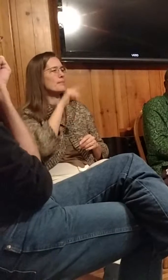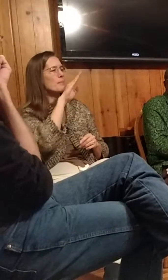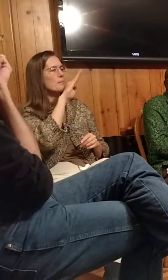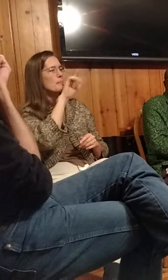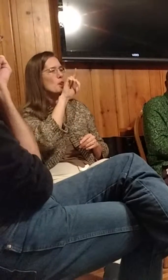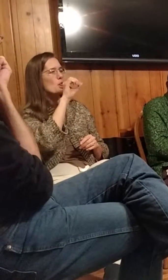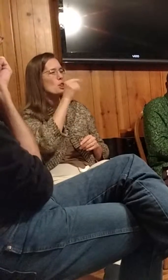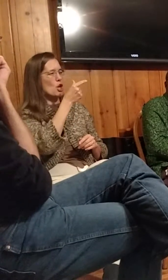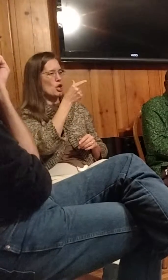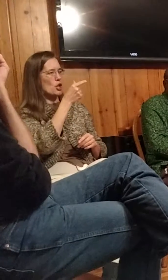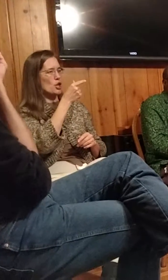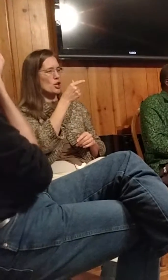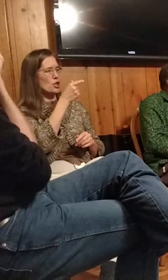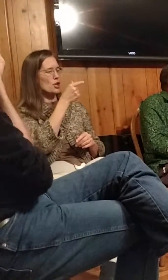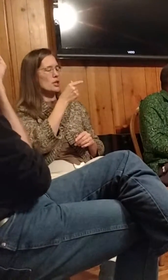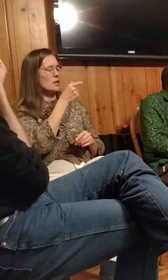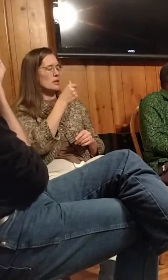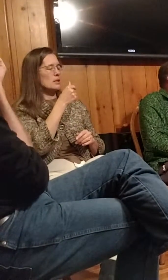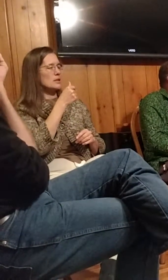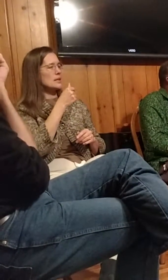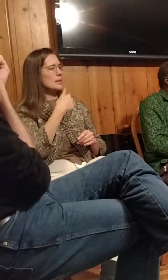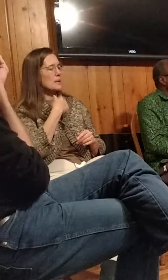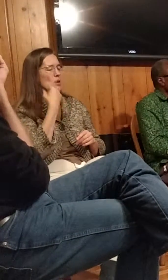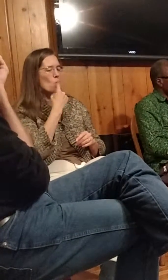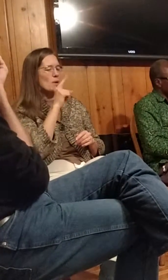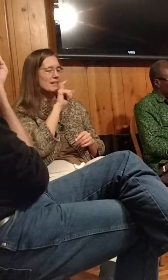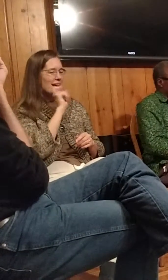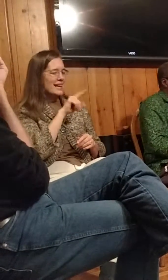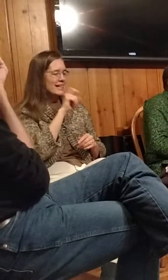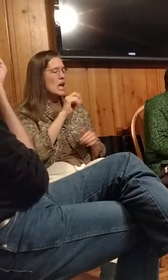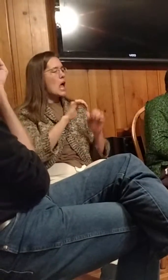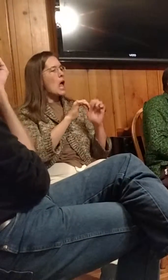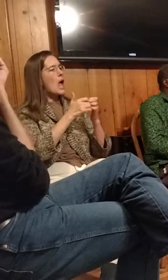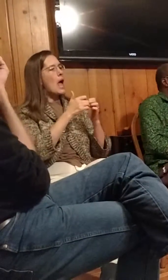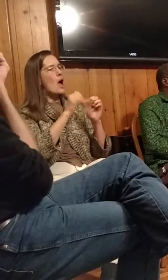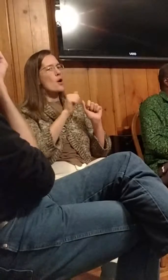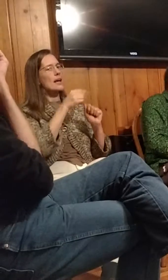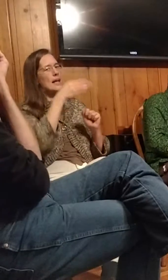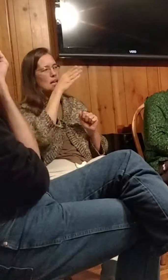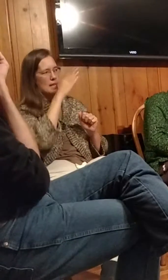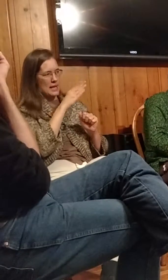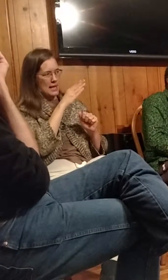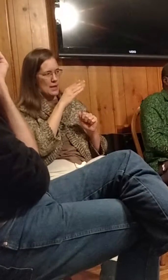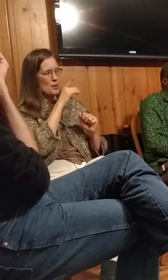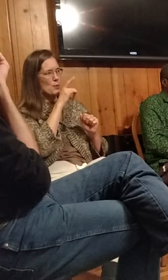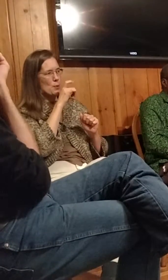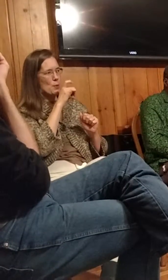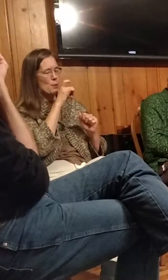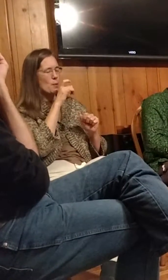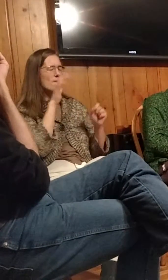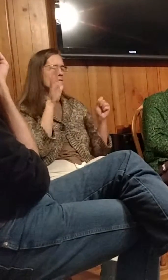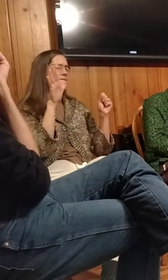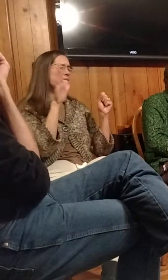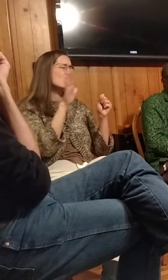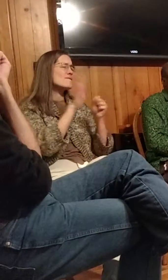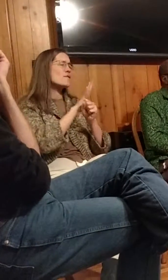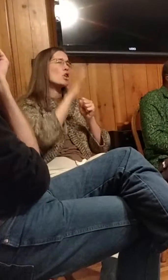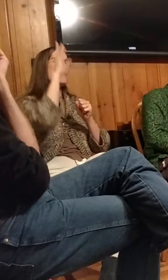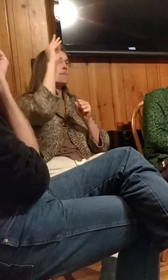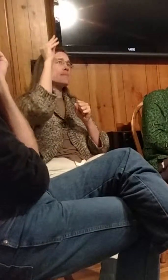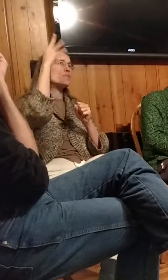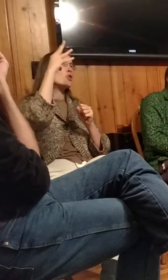Conquering Without Violence. I said, how can a God who is ever merciful, so